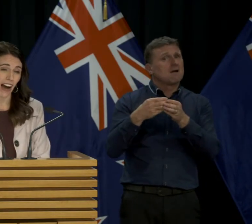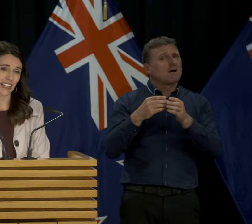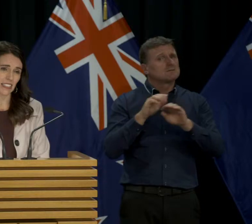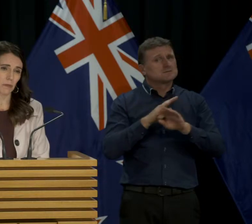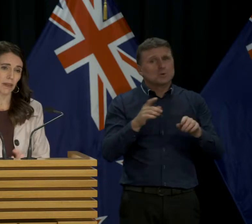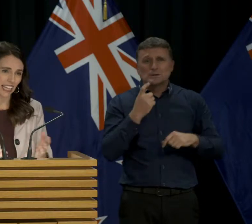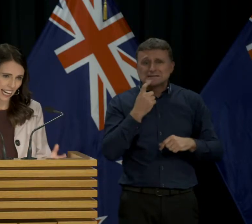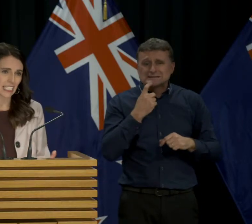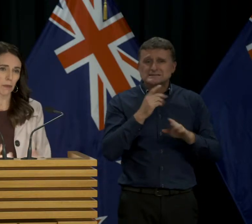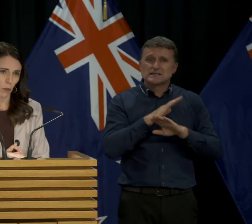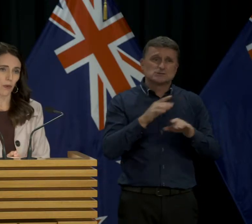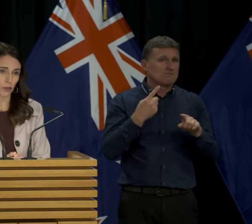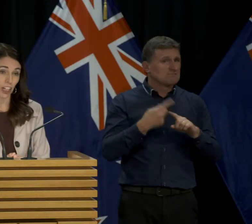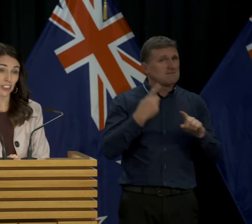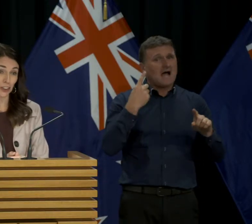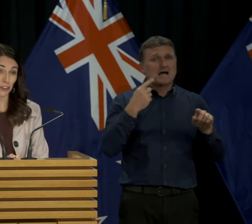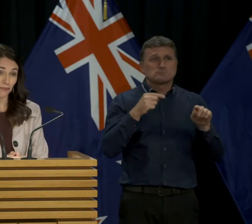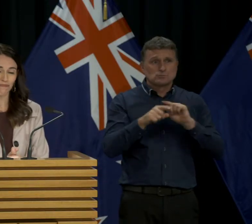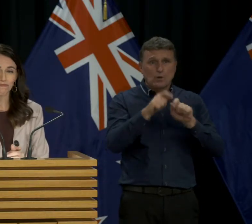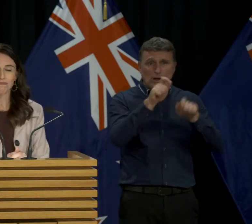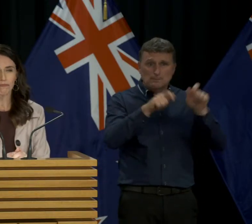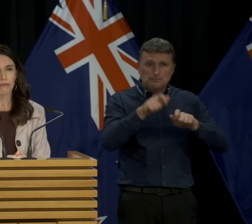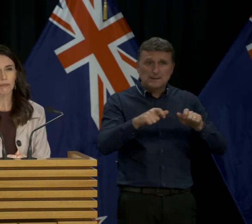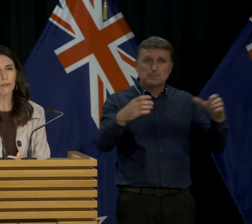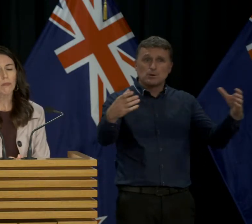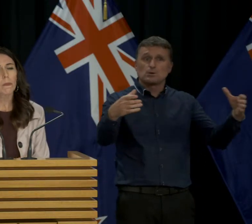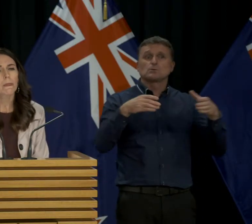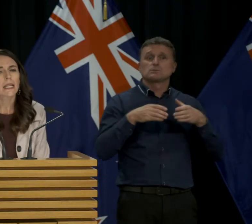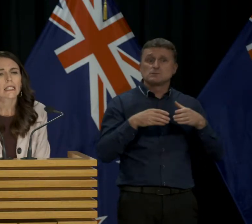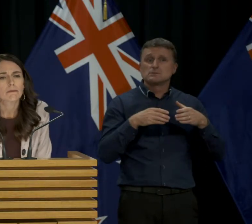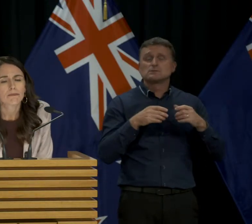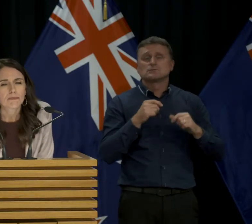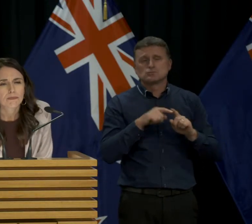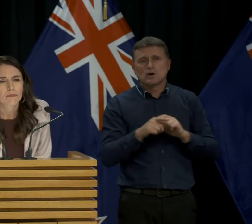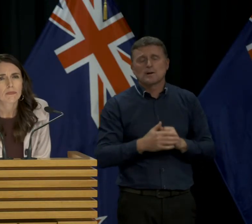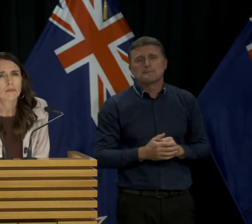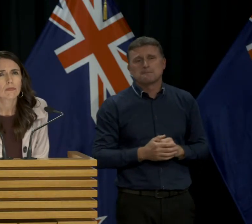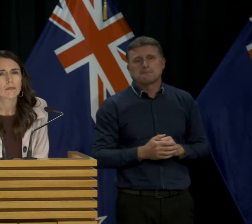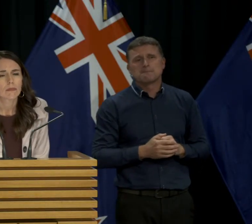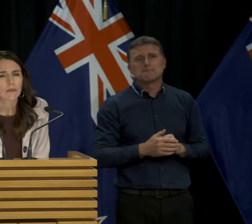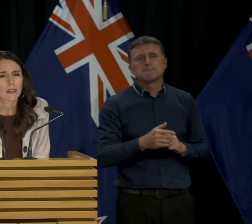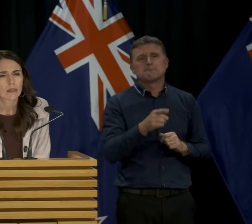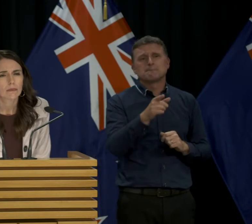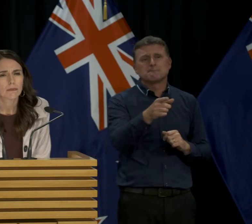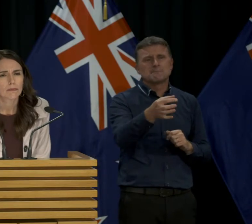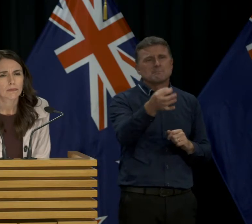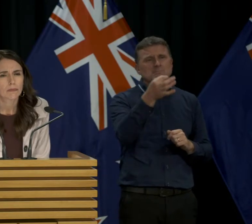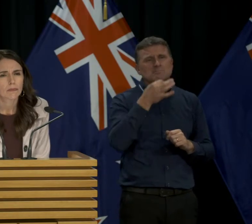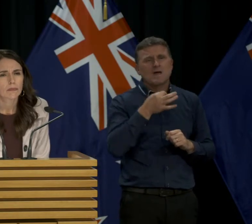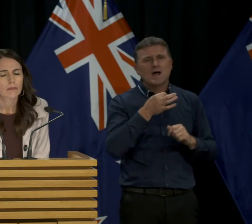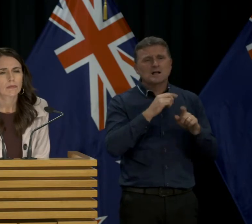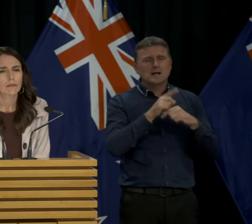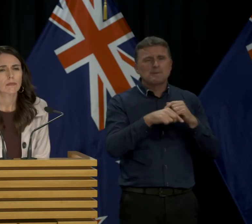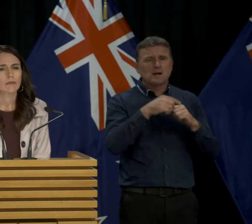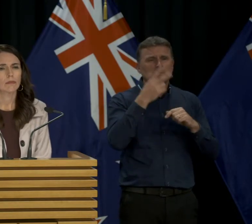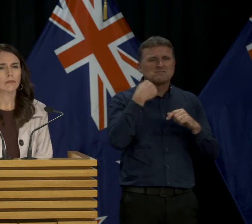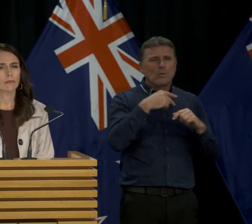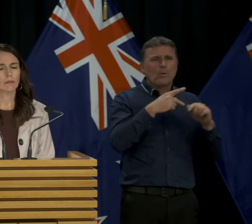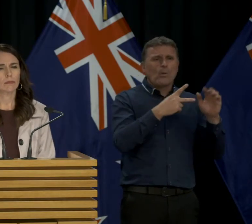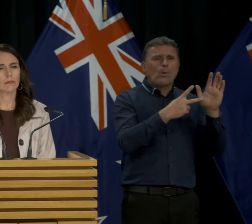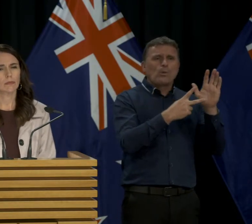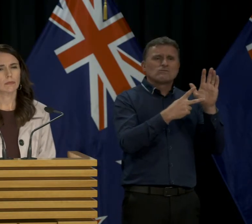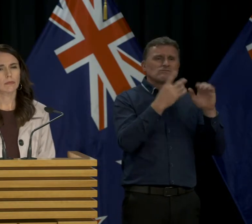been fast, but that has been what we've tried to do. Prime Minister, about the case discovered in Vanuatu, a